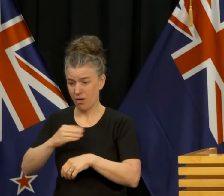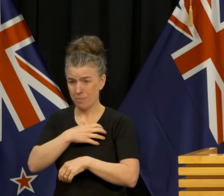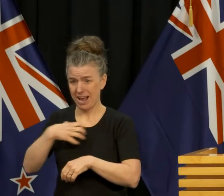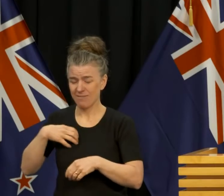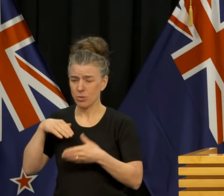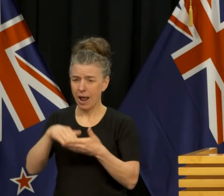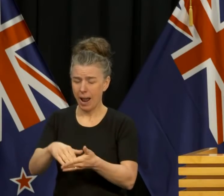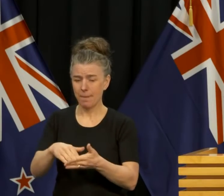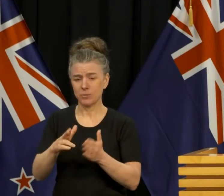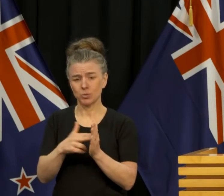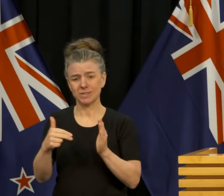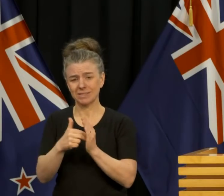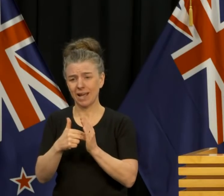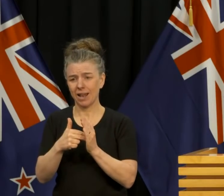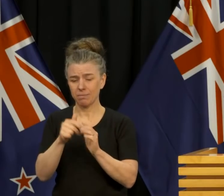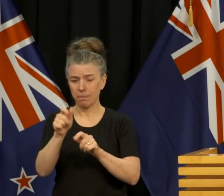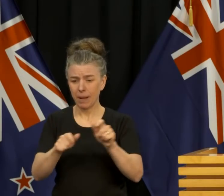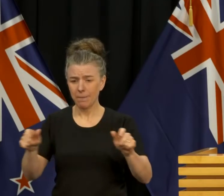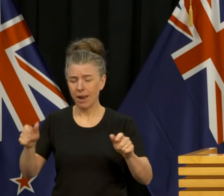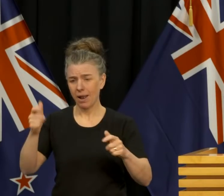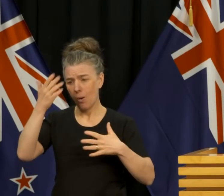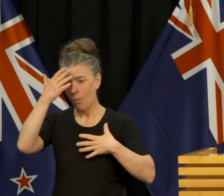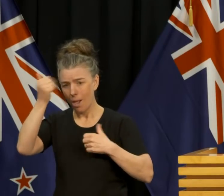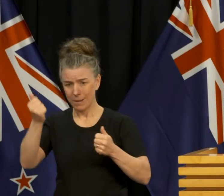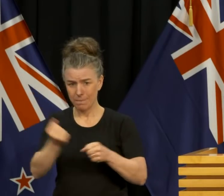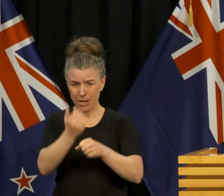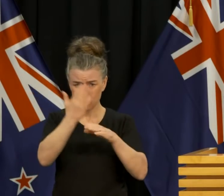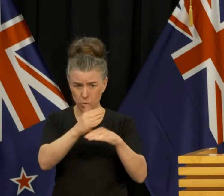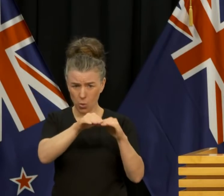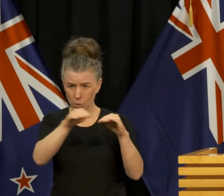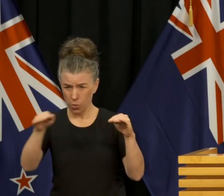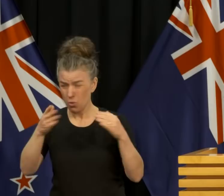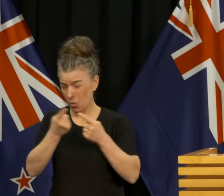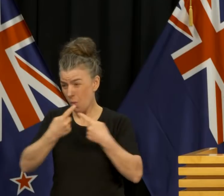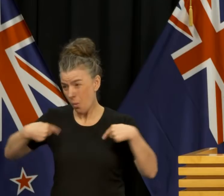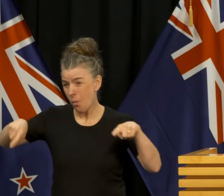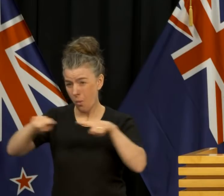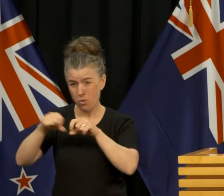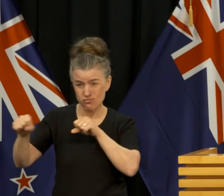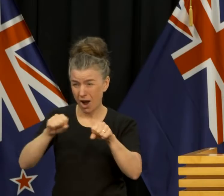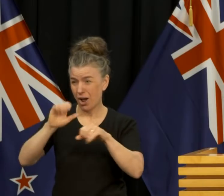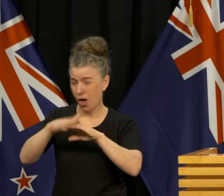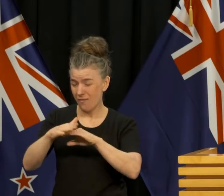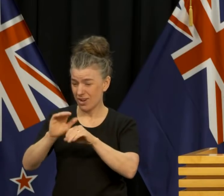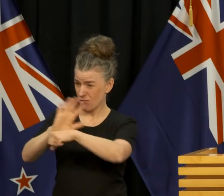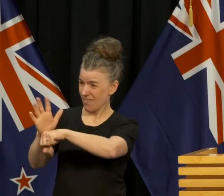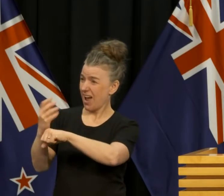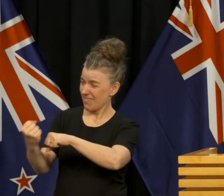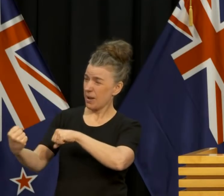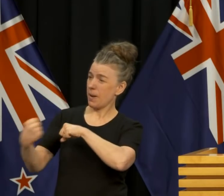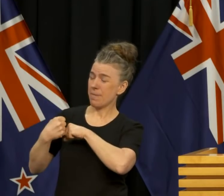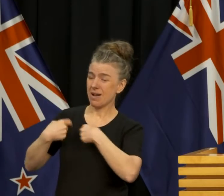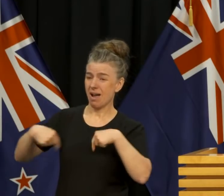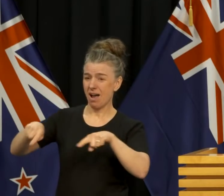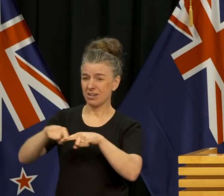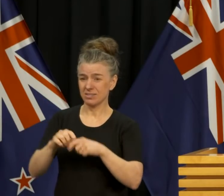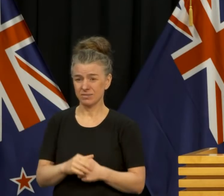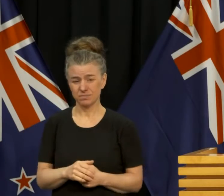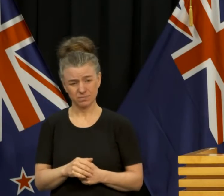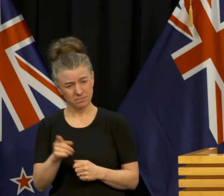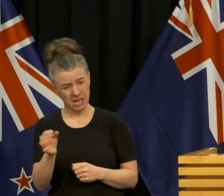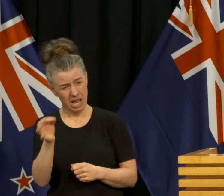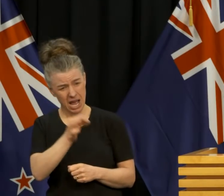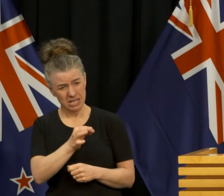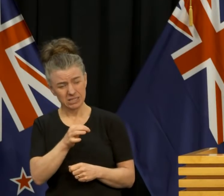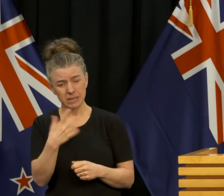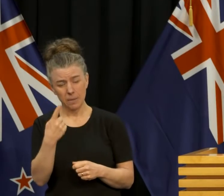the overall well-being of New Zealanders as they struggle, as we all struggle, with the overall effects of COVID-19. Looking at electronic bracelets at all